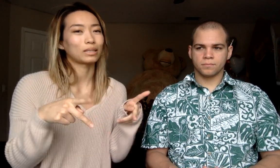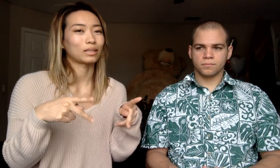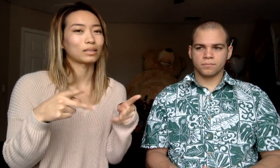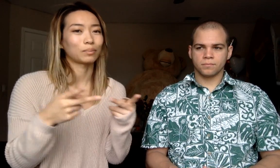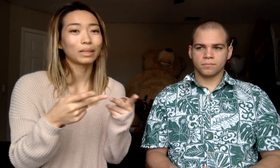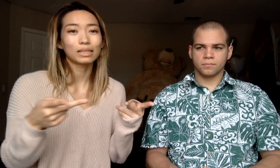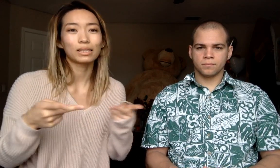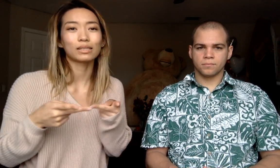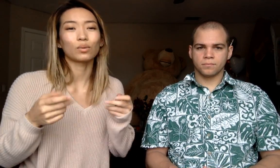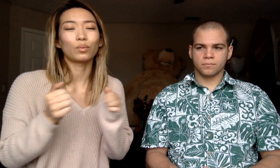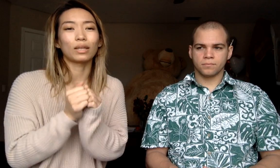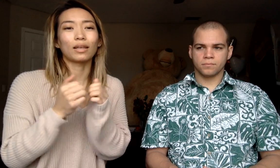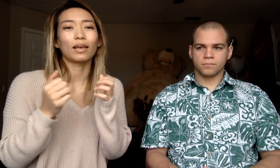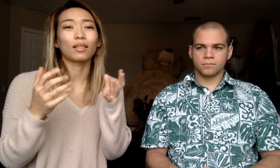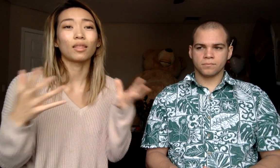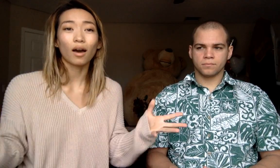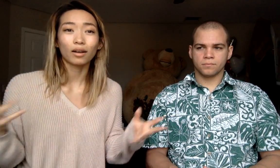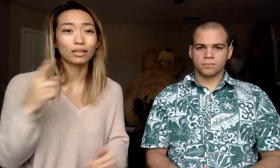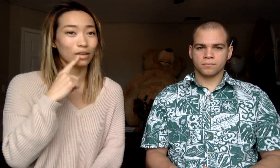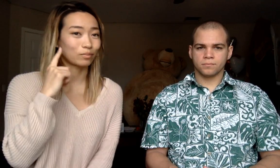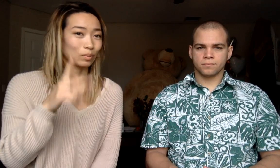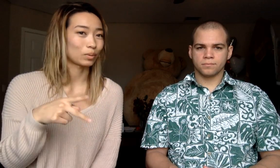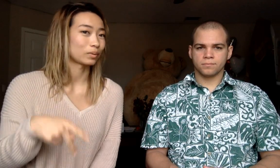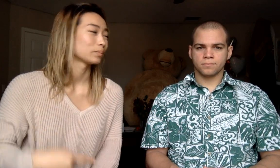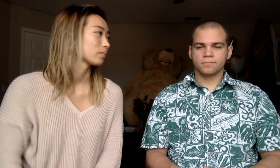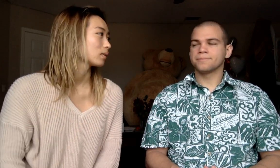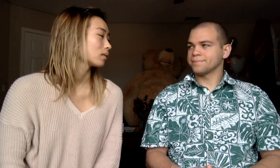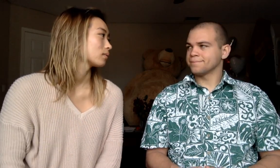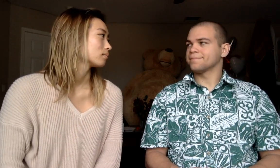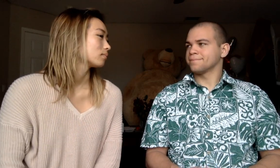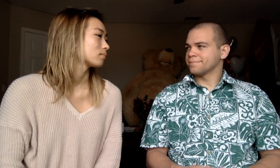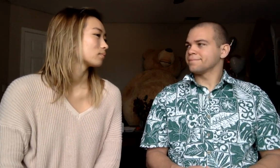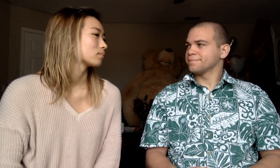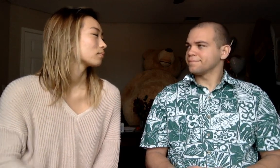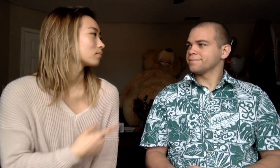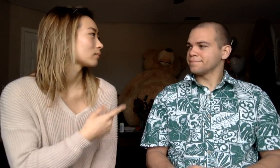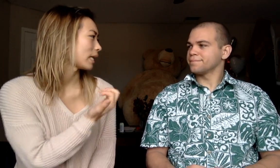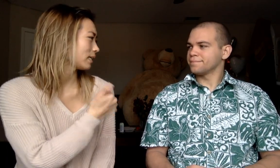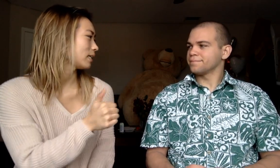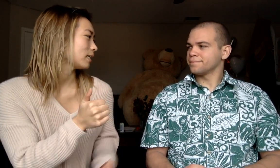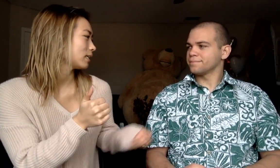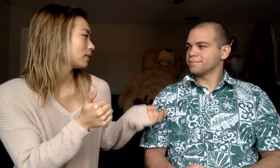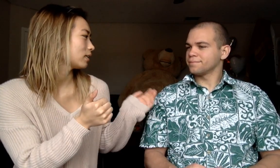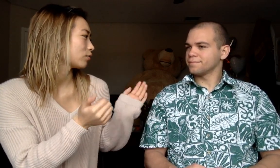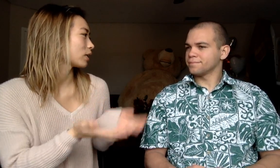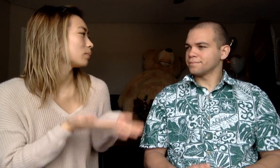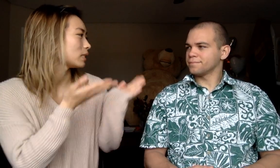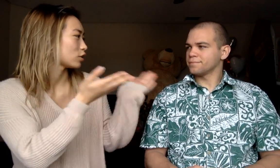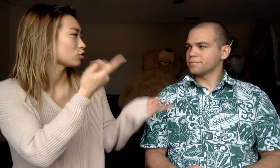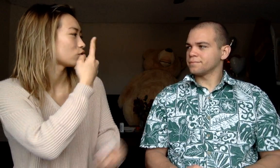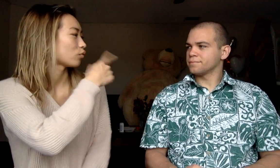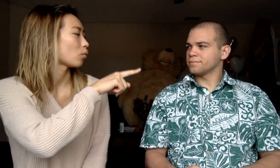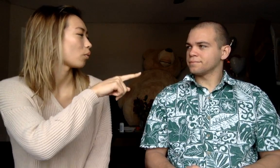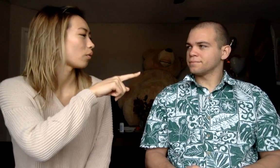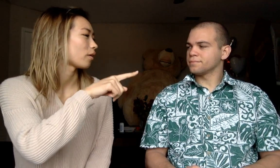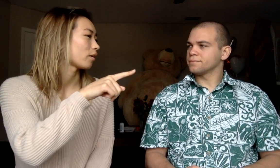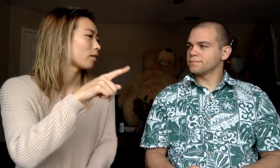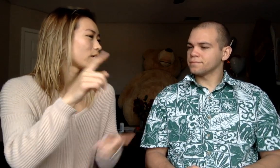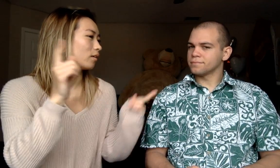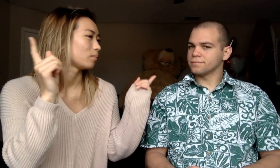or places with a lot of deaf people. any recommendations for